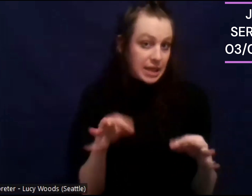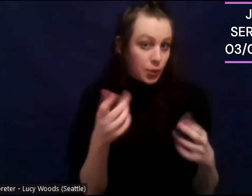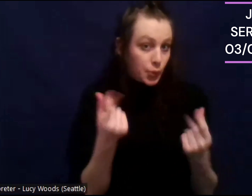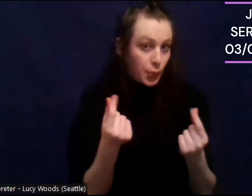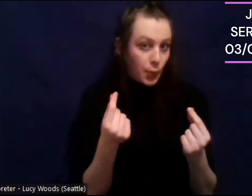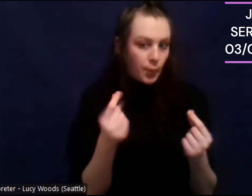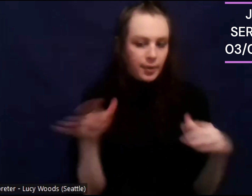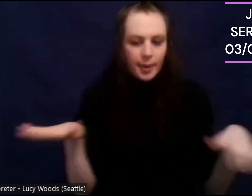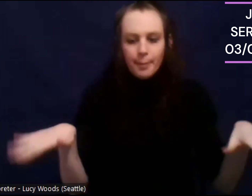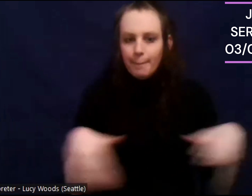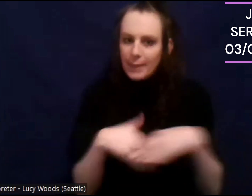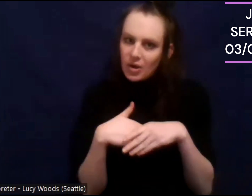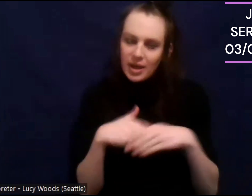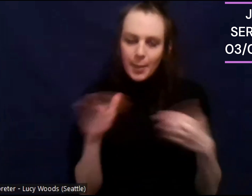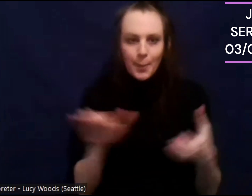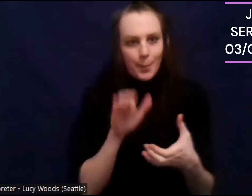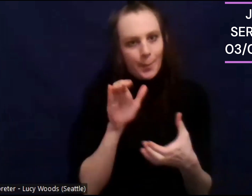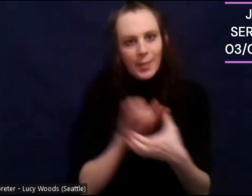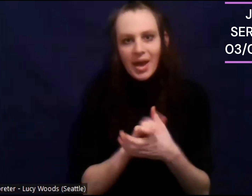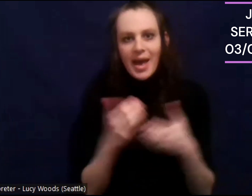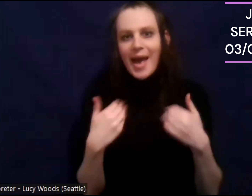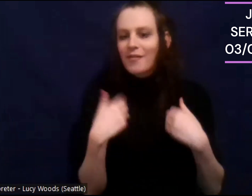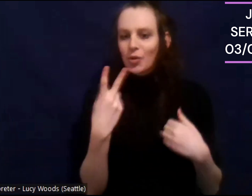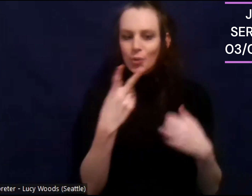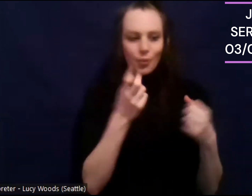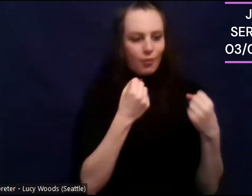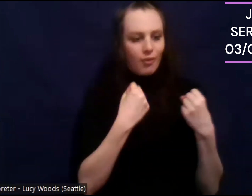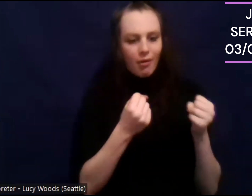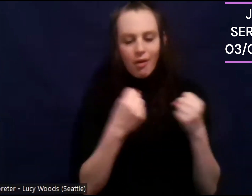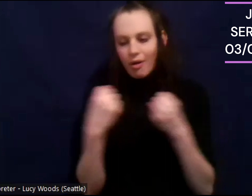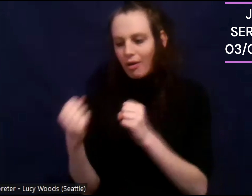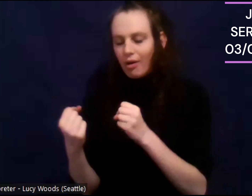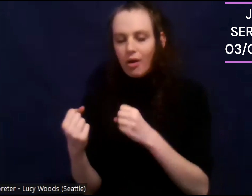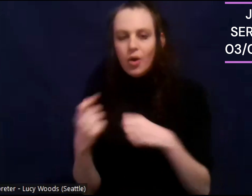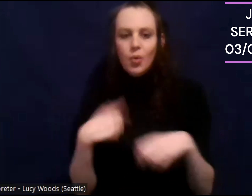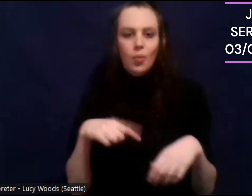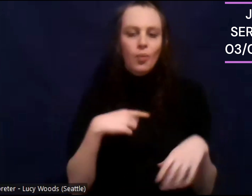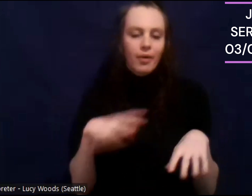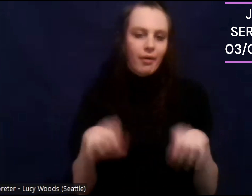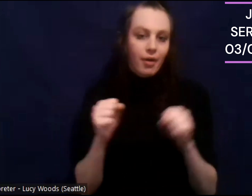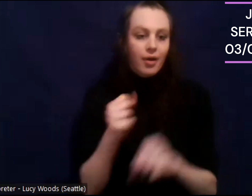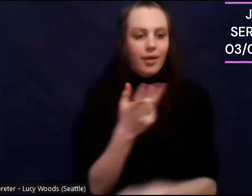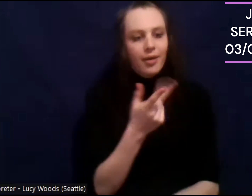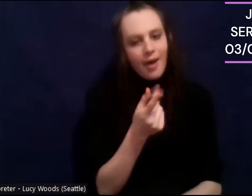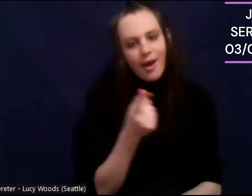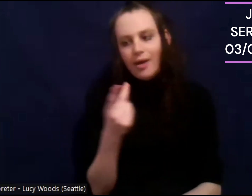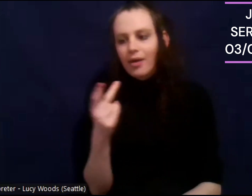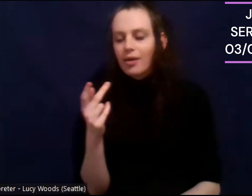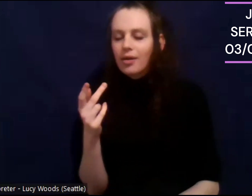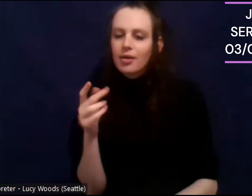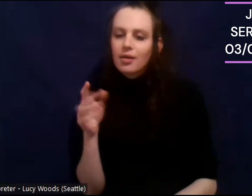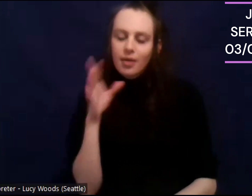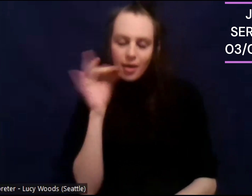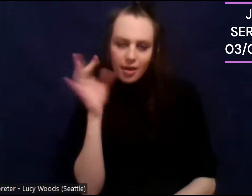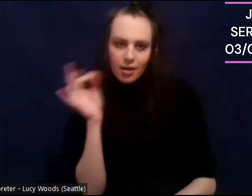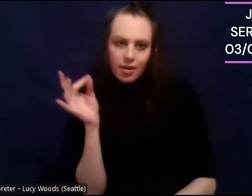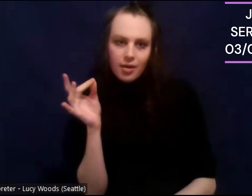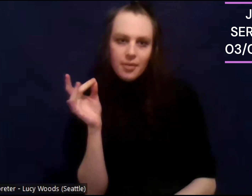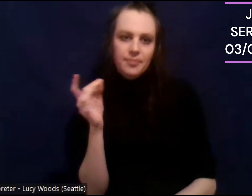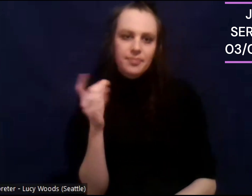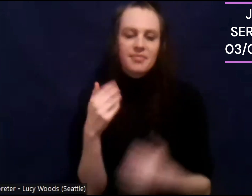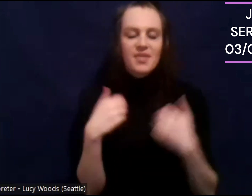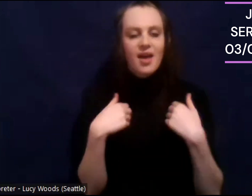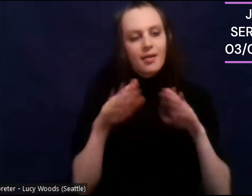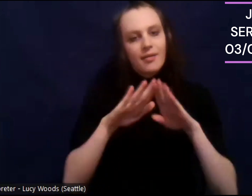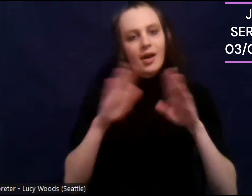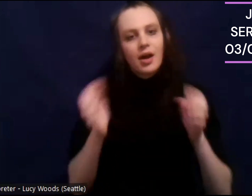We had the two cars in the driveway. We adopted a cat. We adopted a dog. I had the house. Everything